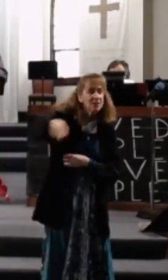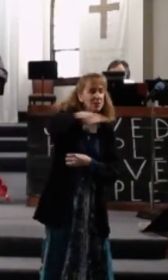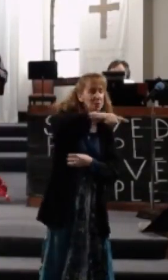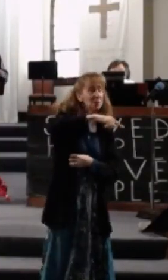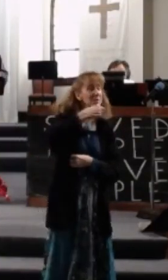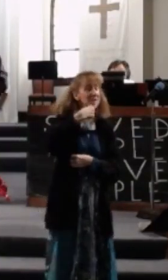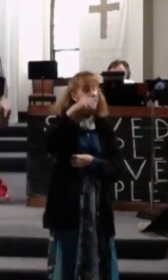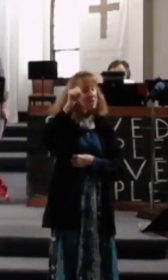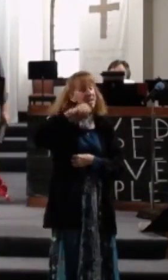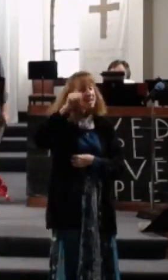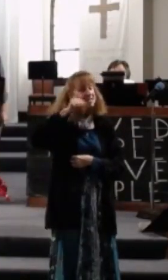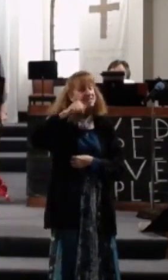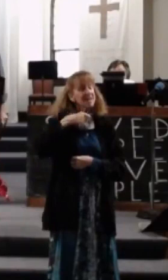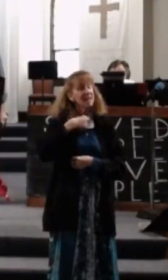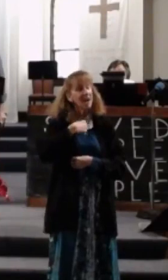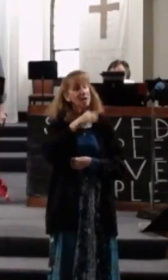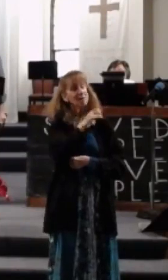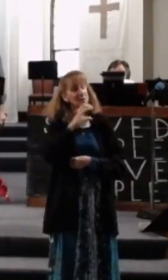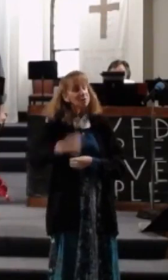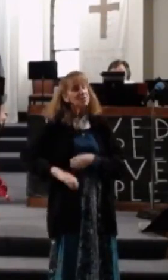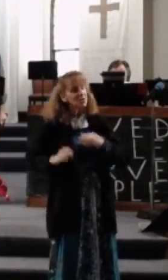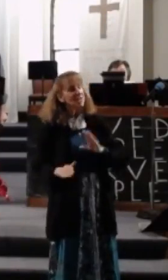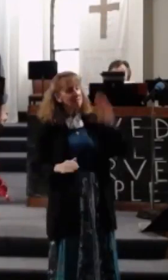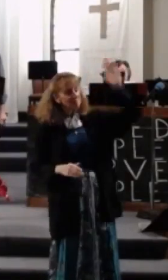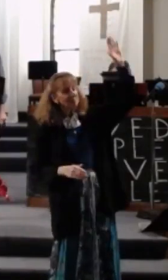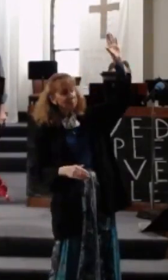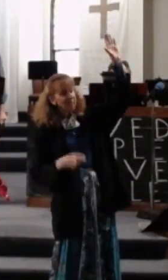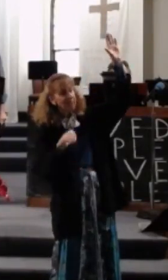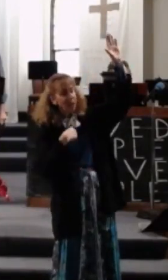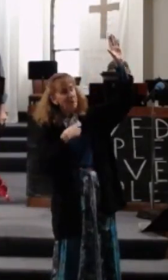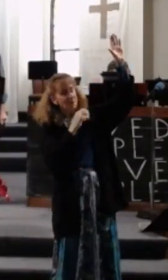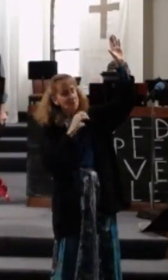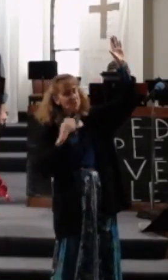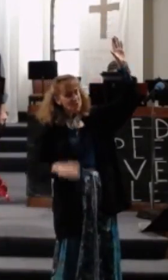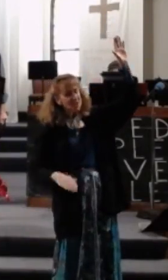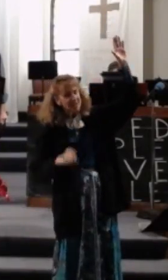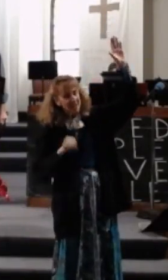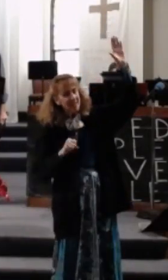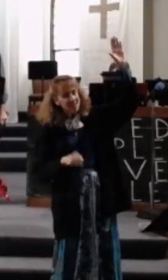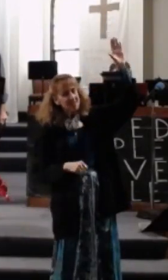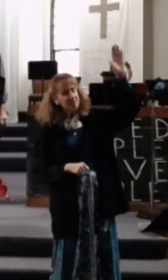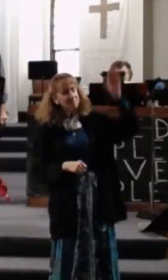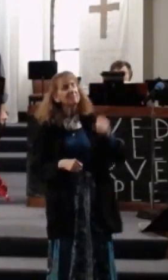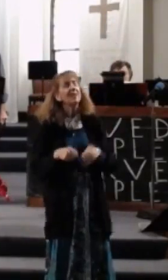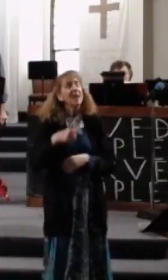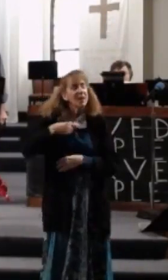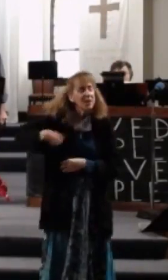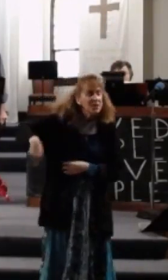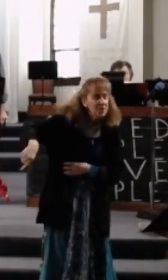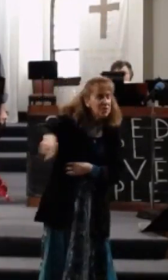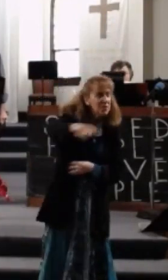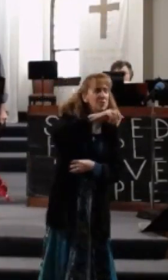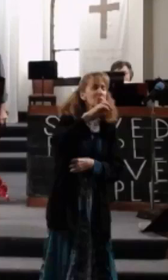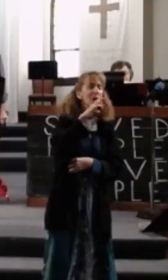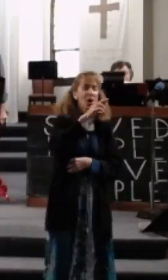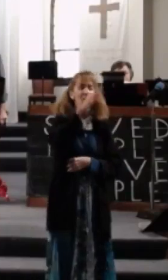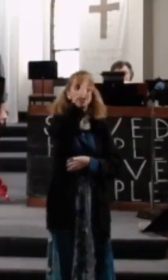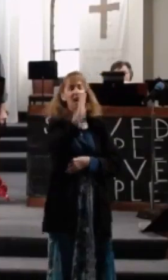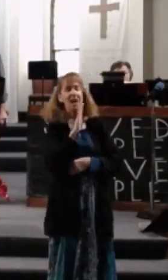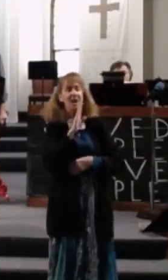a Christian, somebody who has accepted Jesus as their Savior and Lord? You are